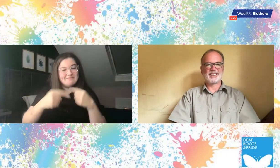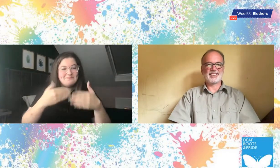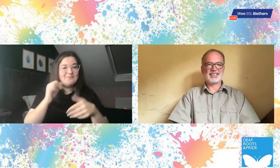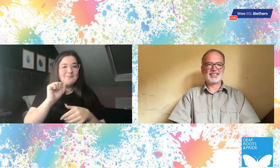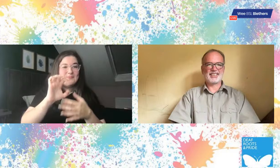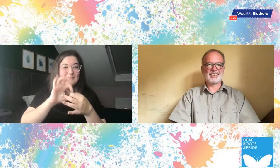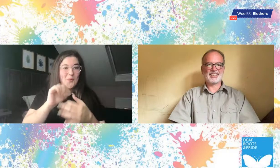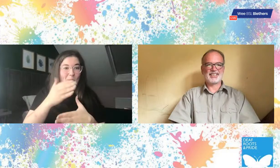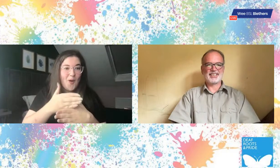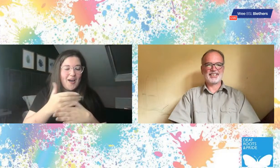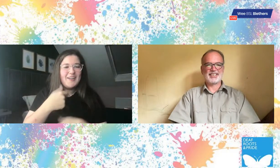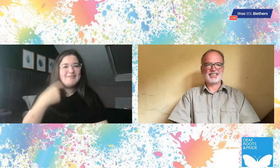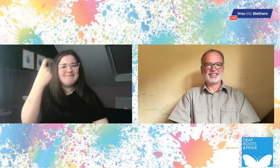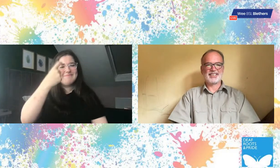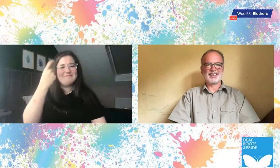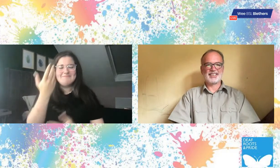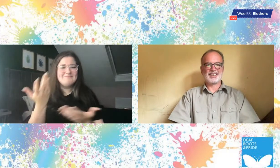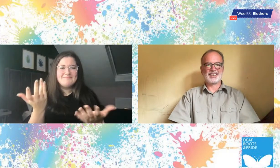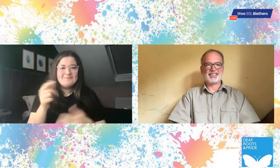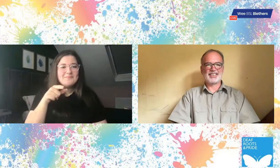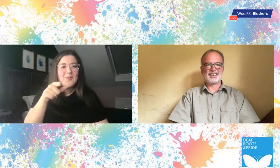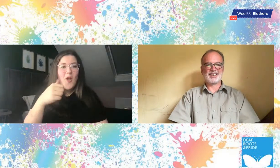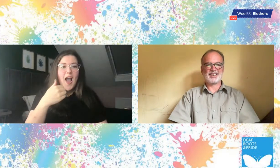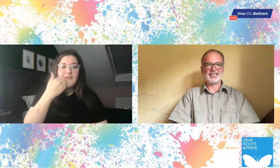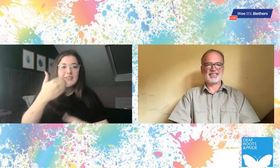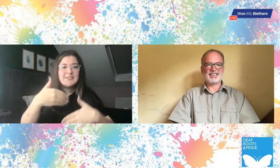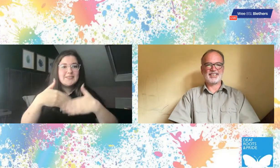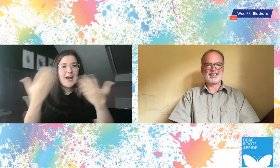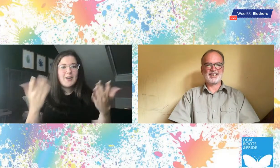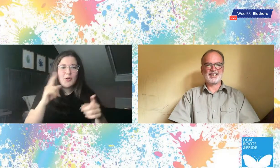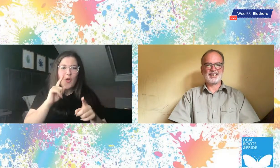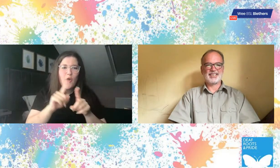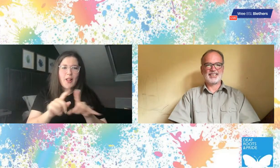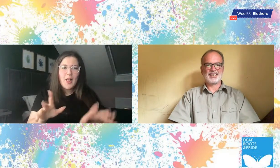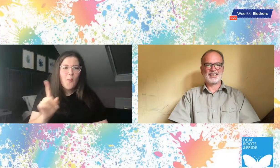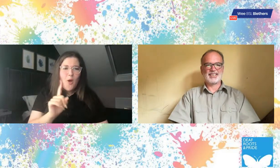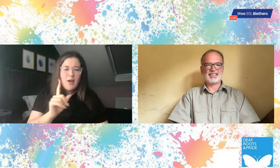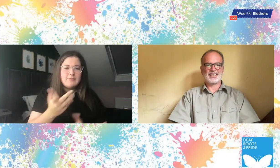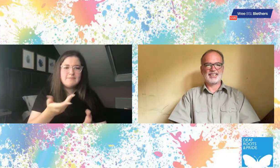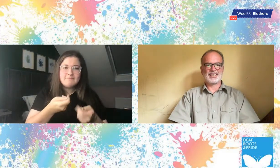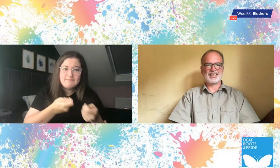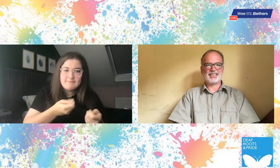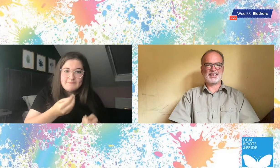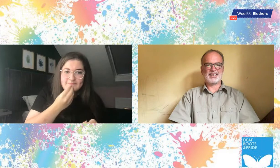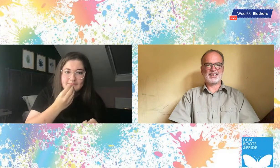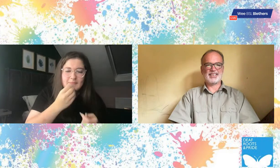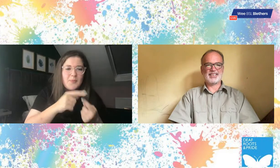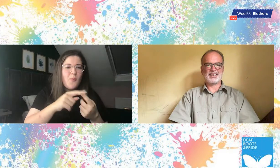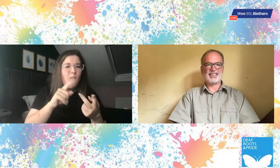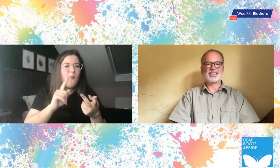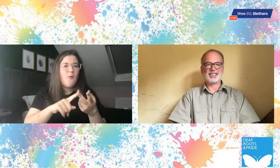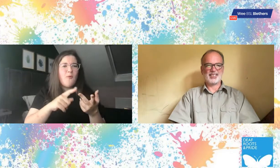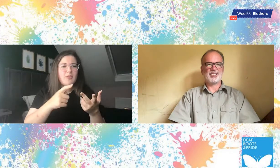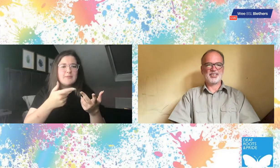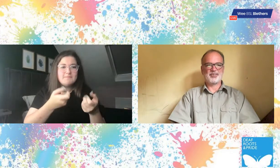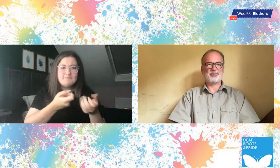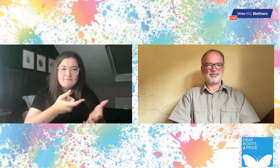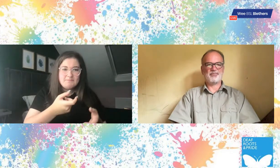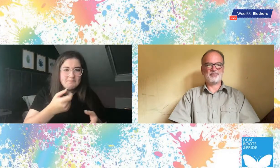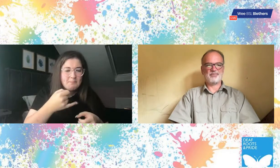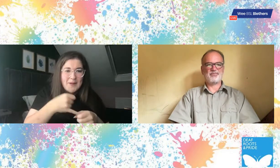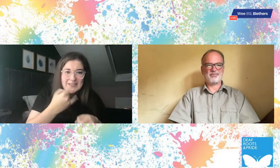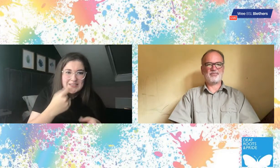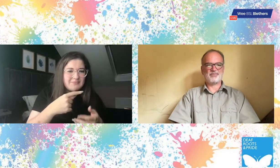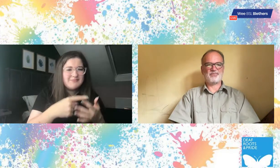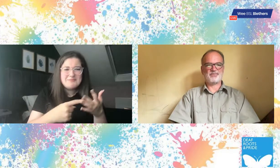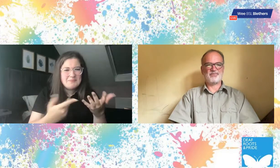get at the raw source of material, and that's so good. So, I've been thinking, can you tell me or describe